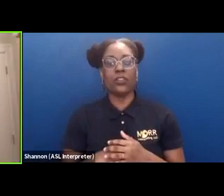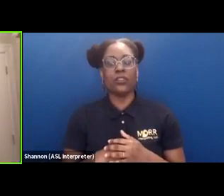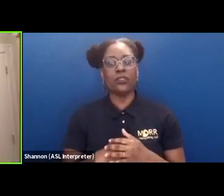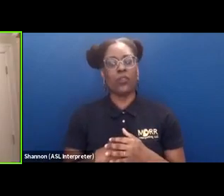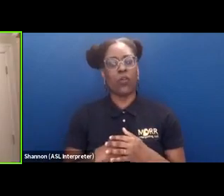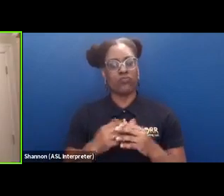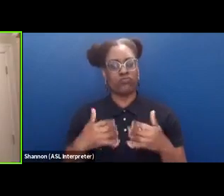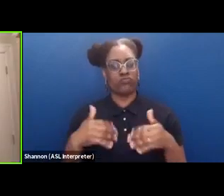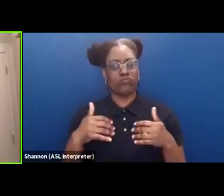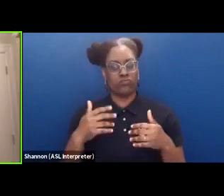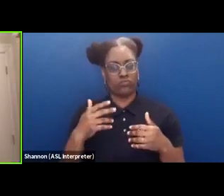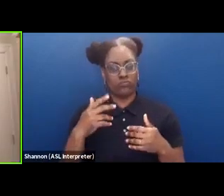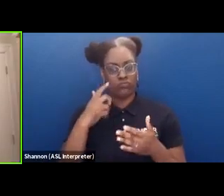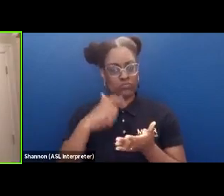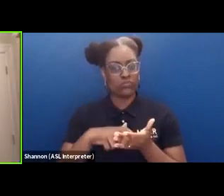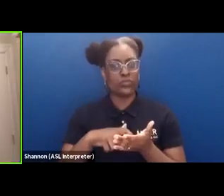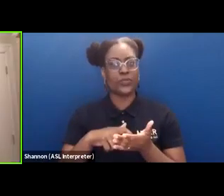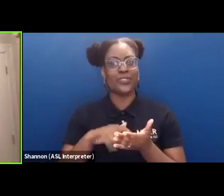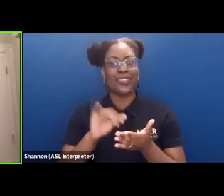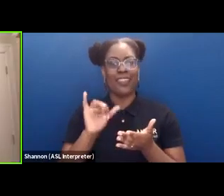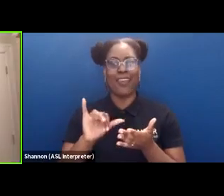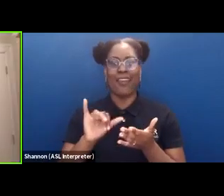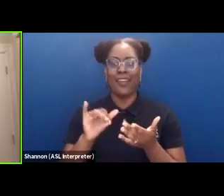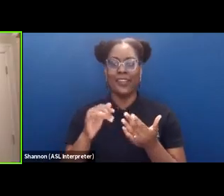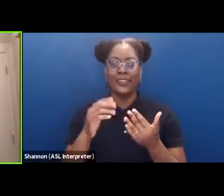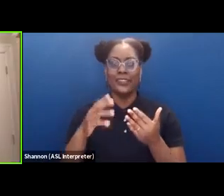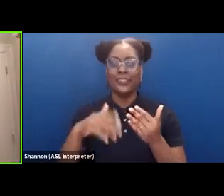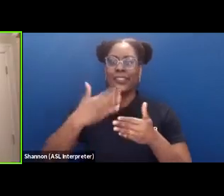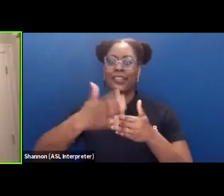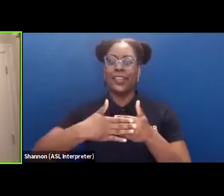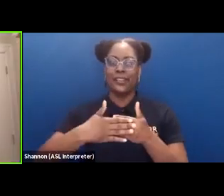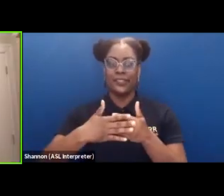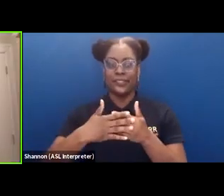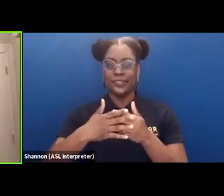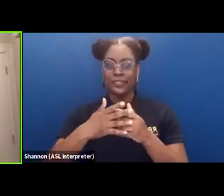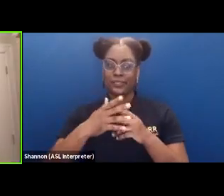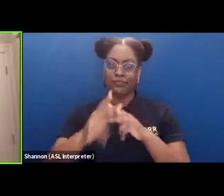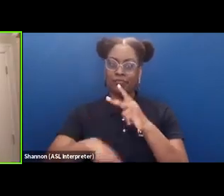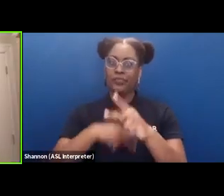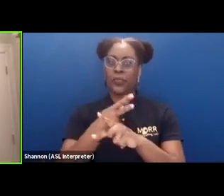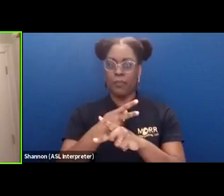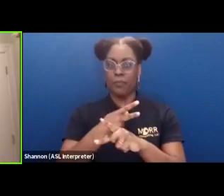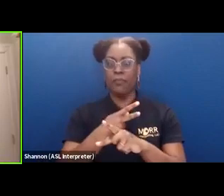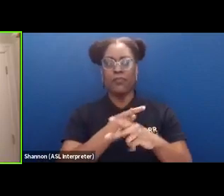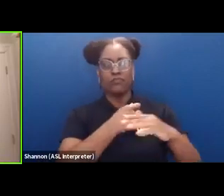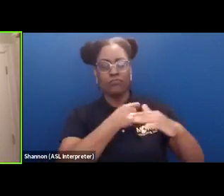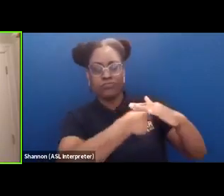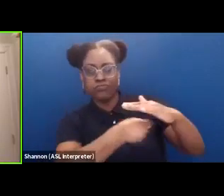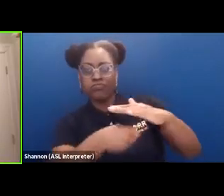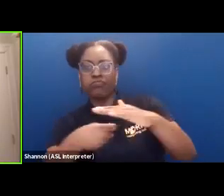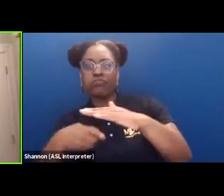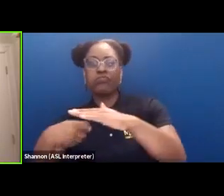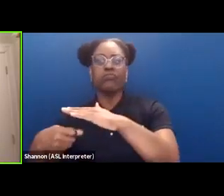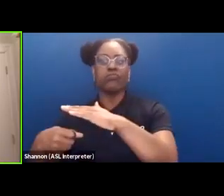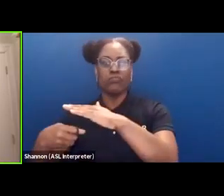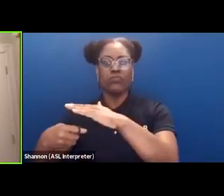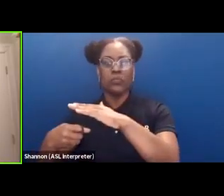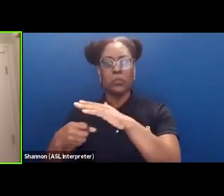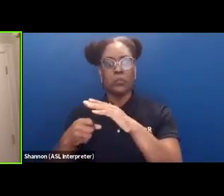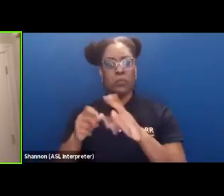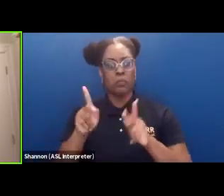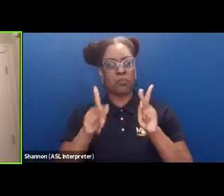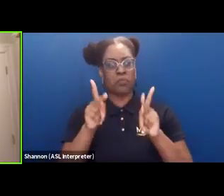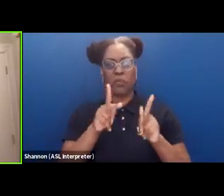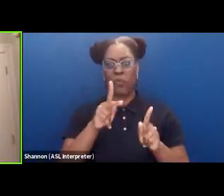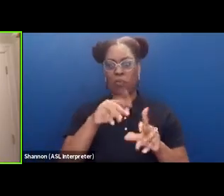that, this next iteration of how incarceration means also being tested upon so that other